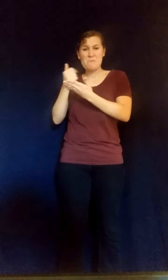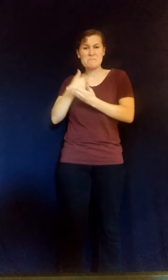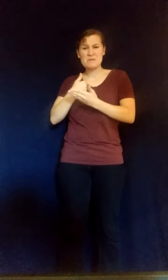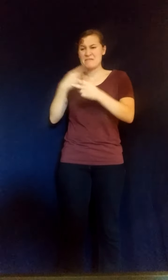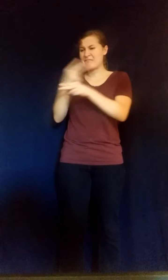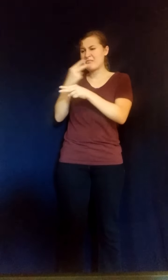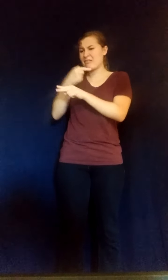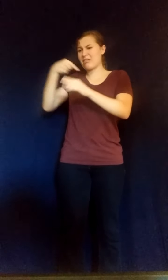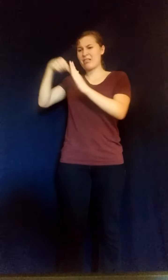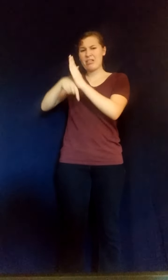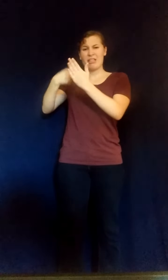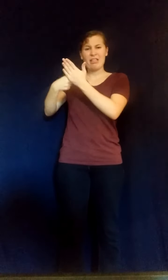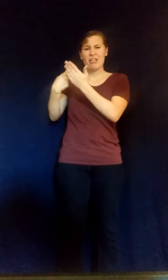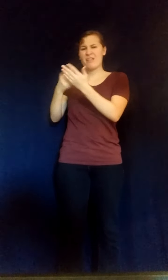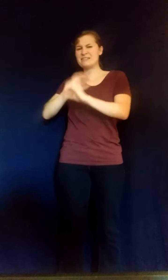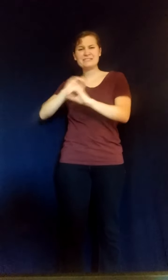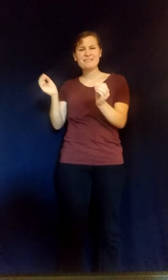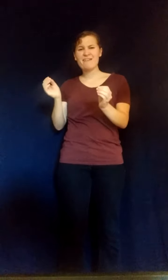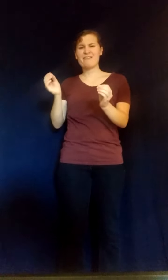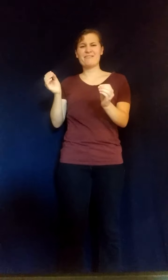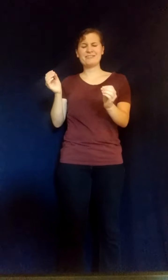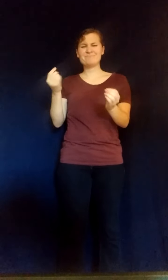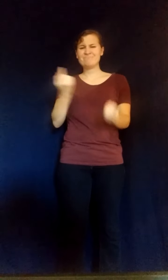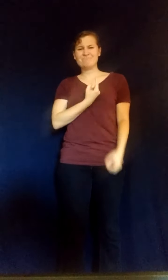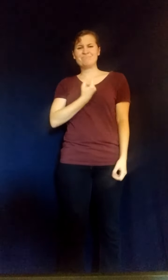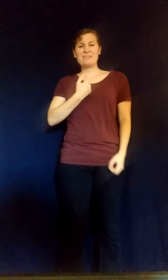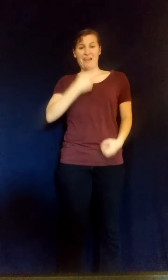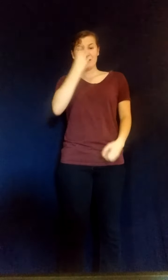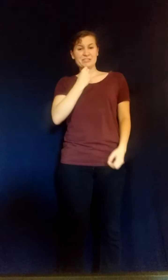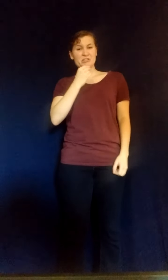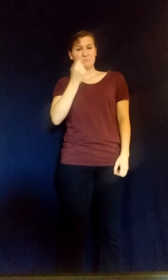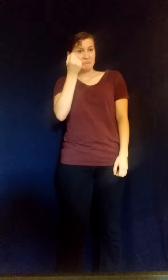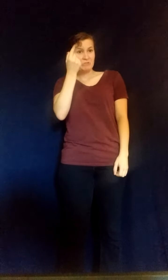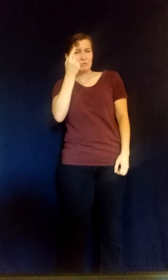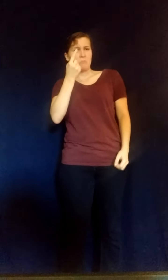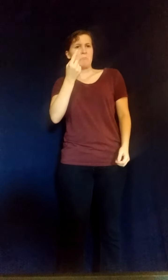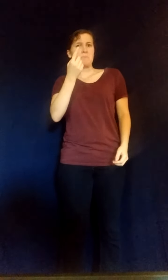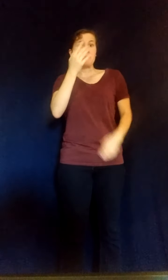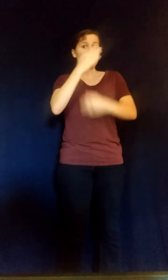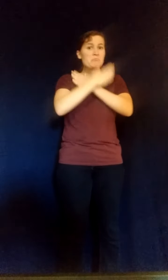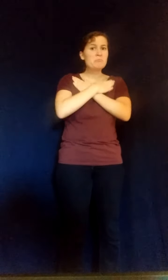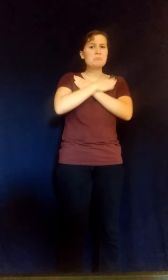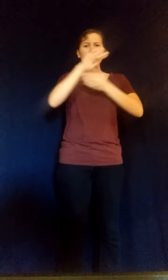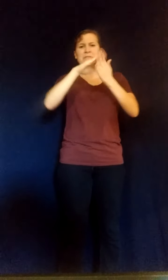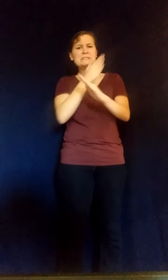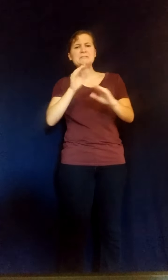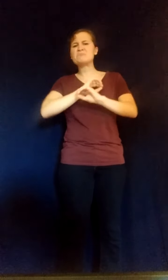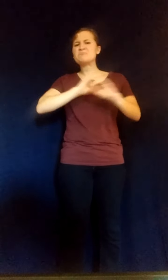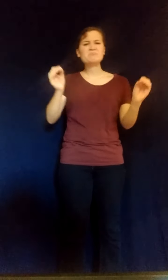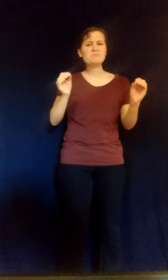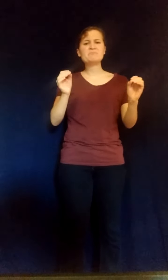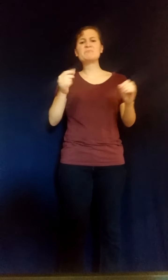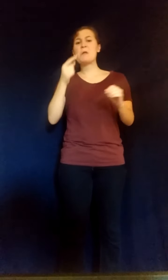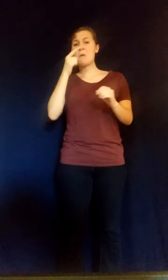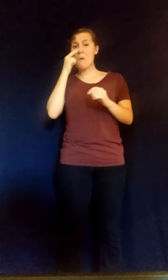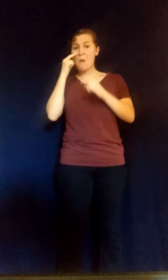me unpack. I sleep, but I never rest. These lines around my eyes are not wrinkles,